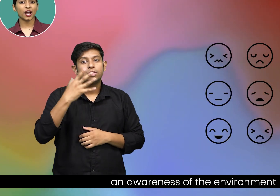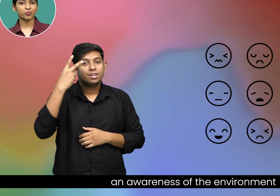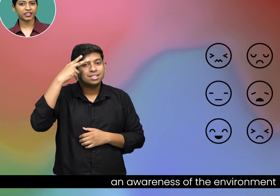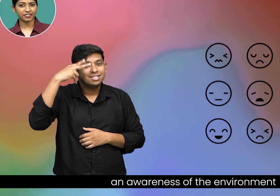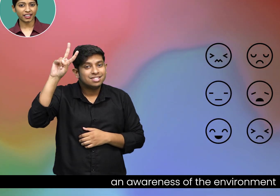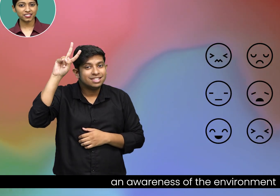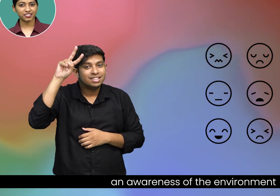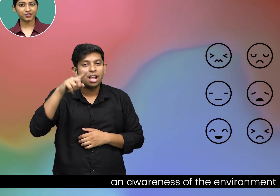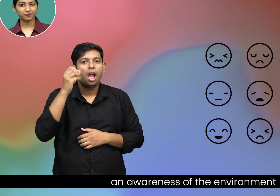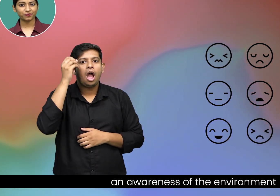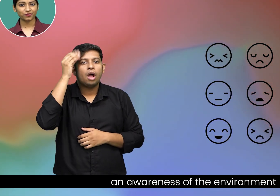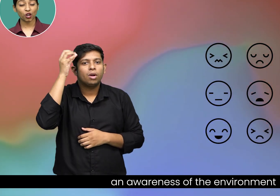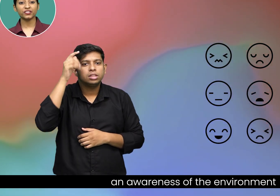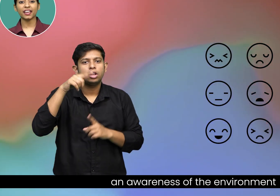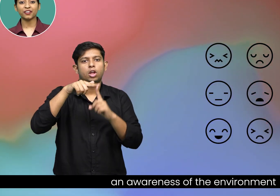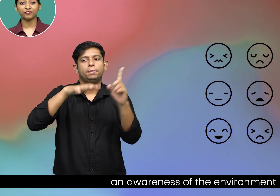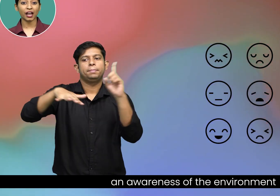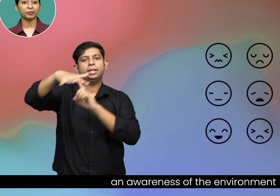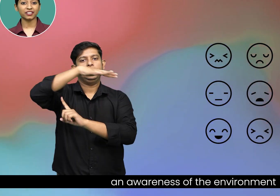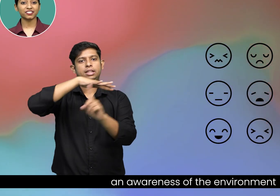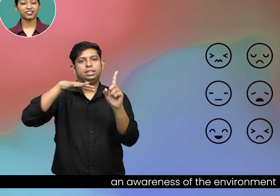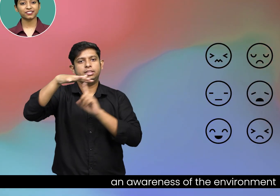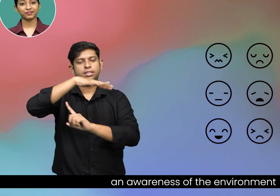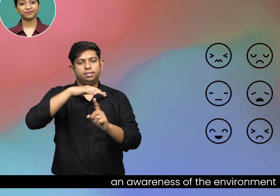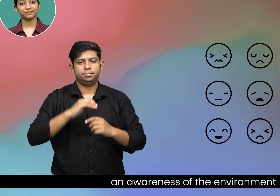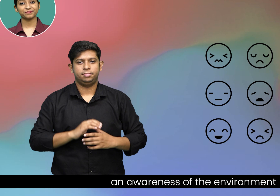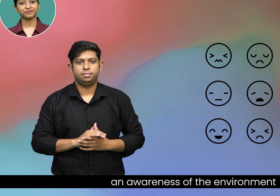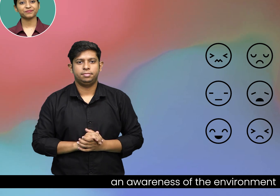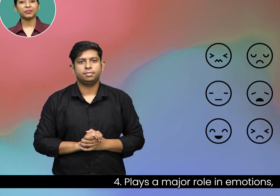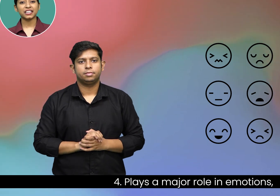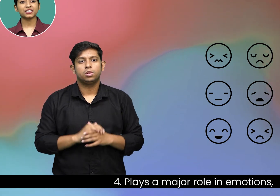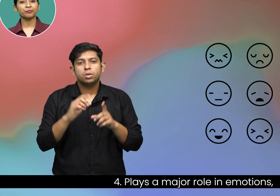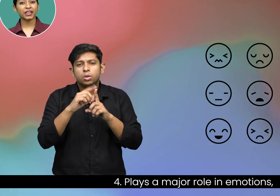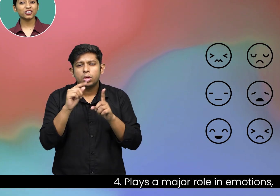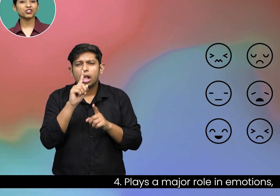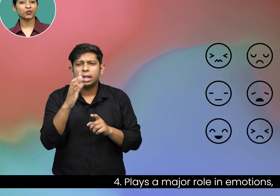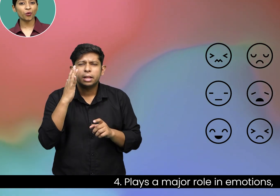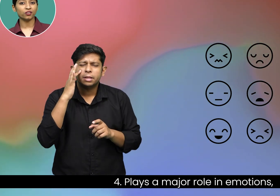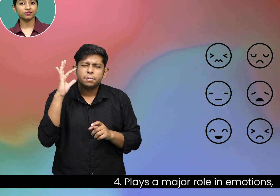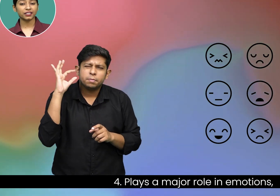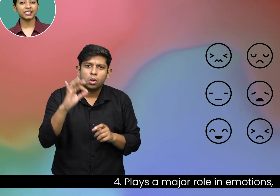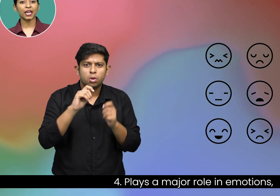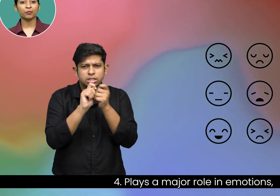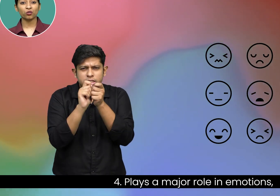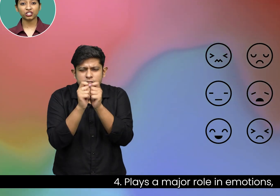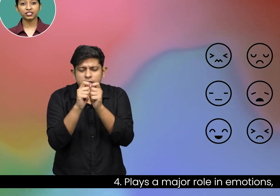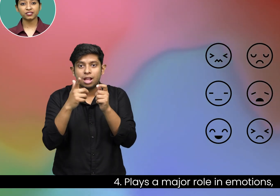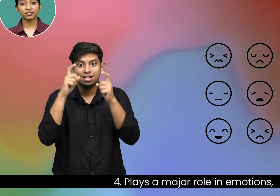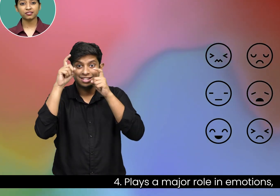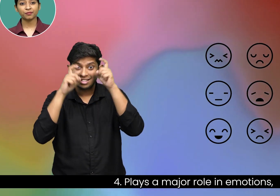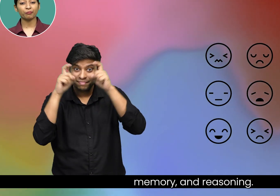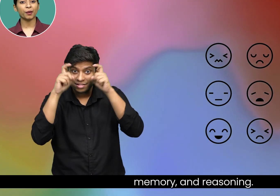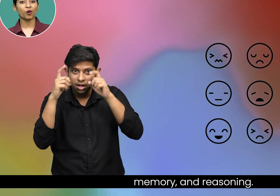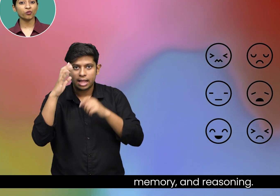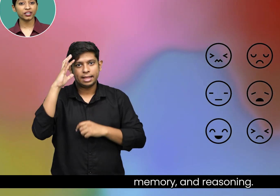creates an awareness of the environment, plays a major role in